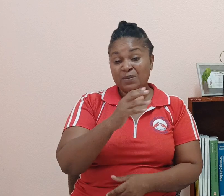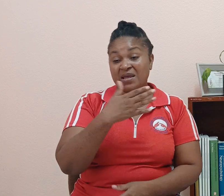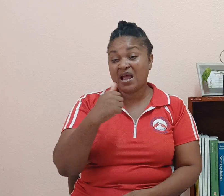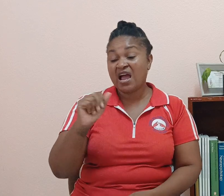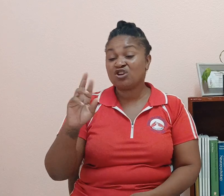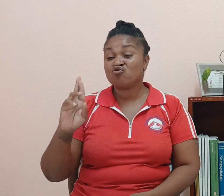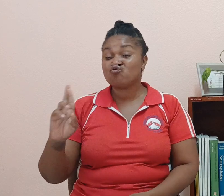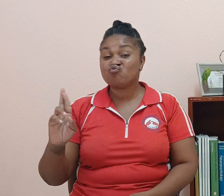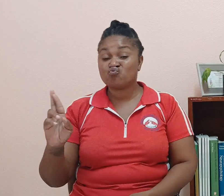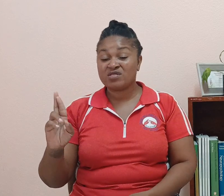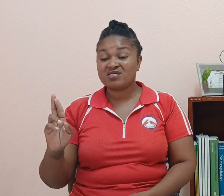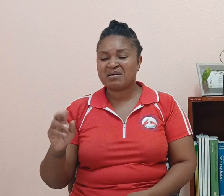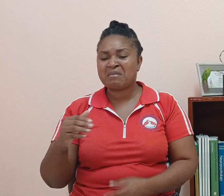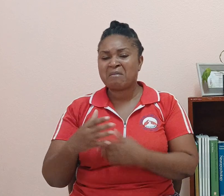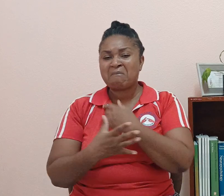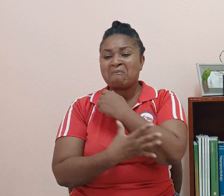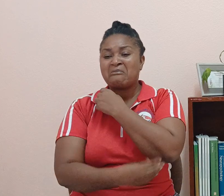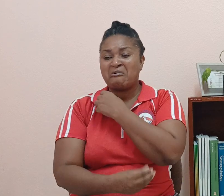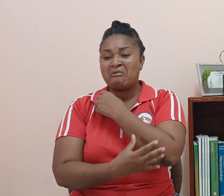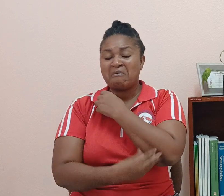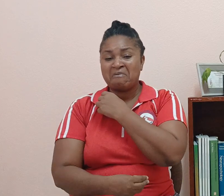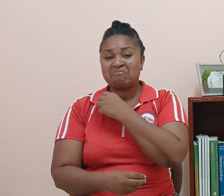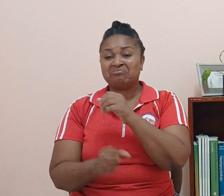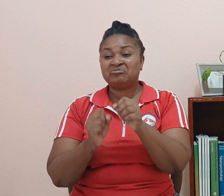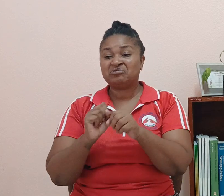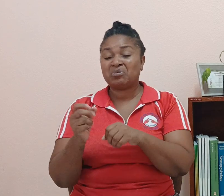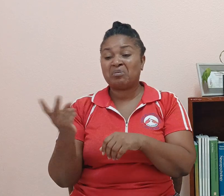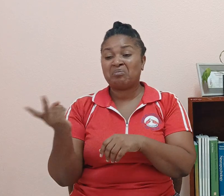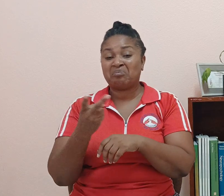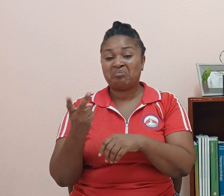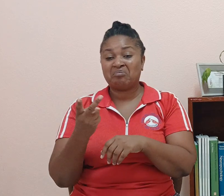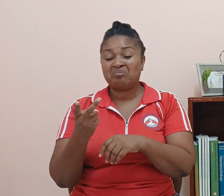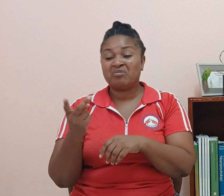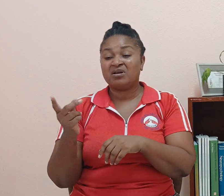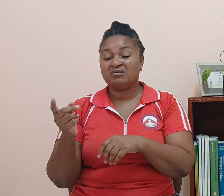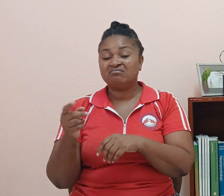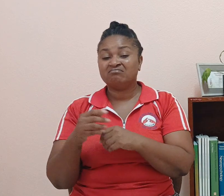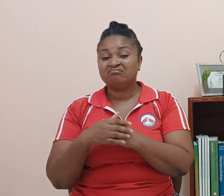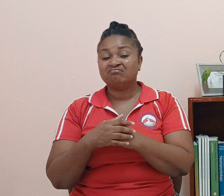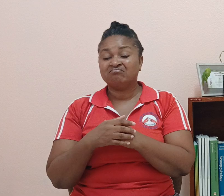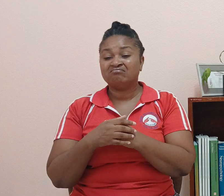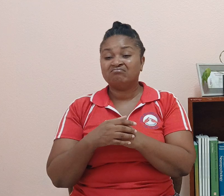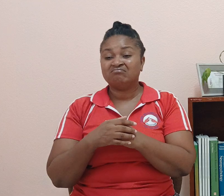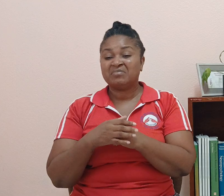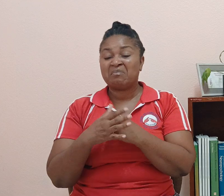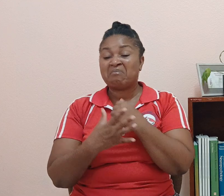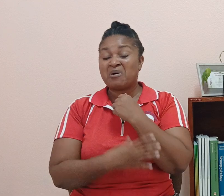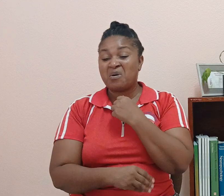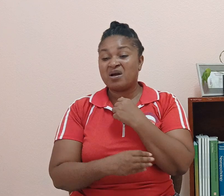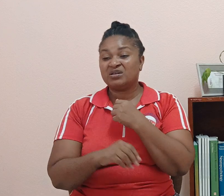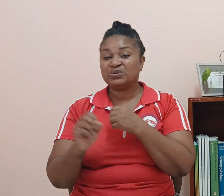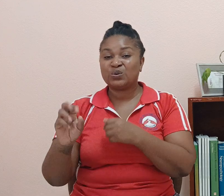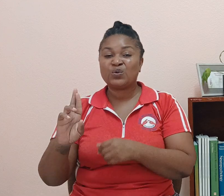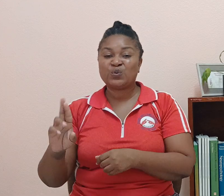So Ruth offered to go to the barley fields to get them something to